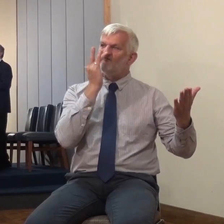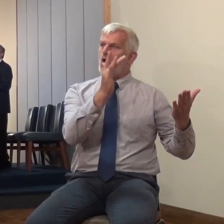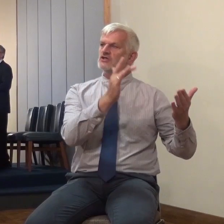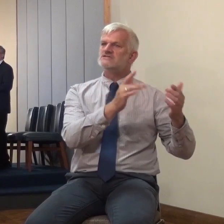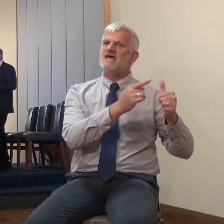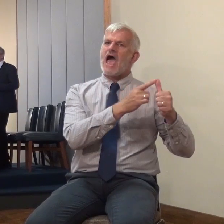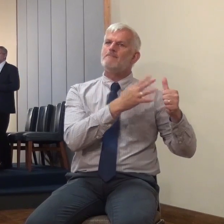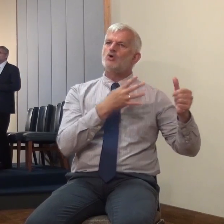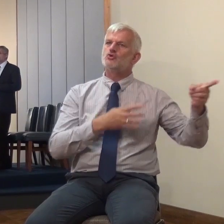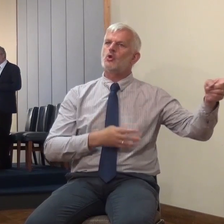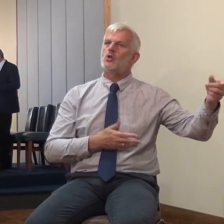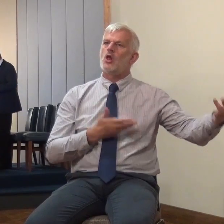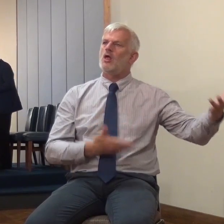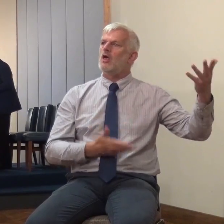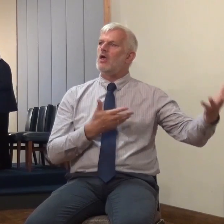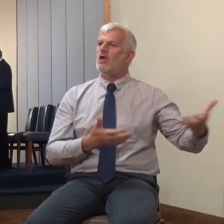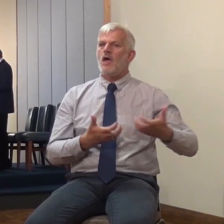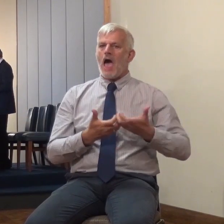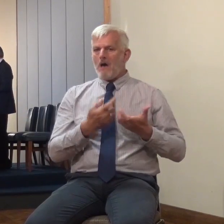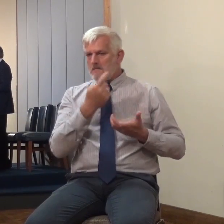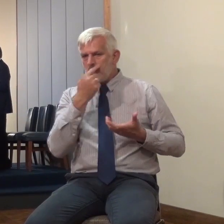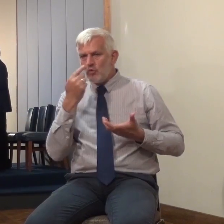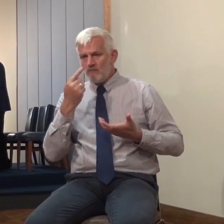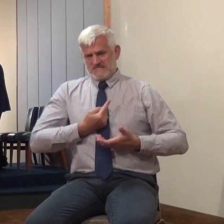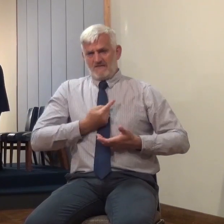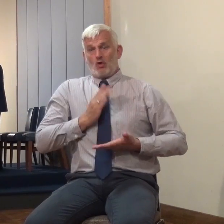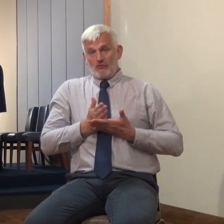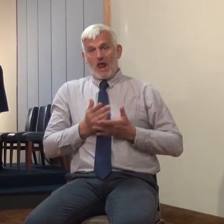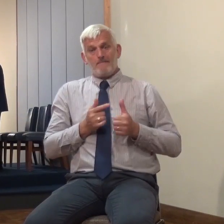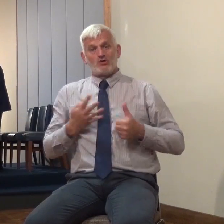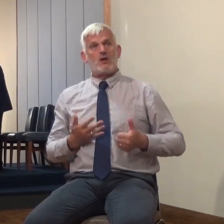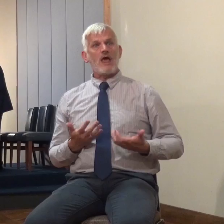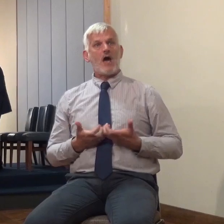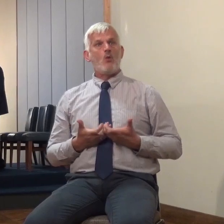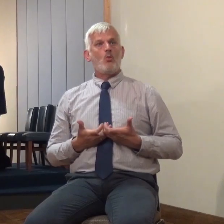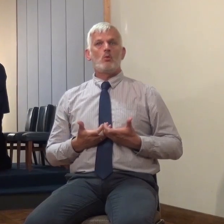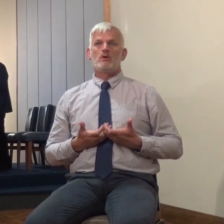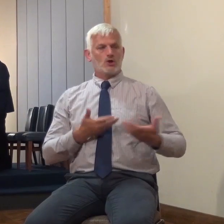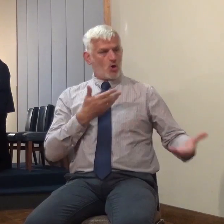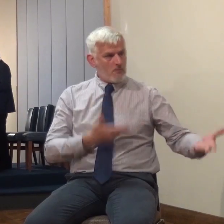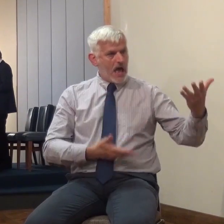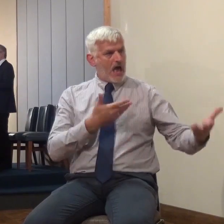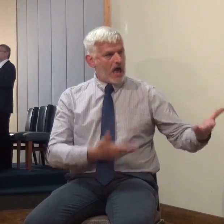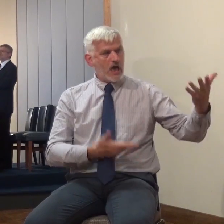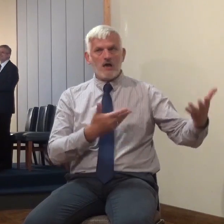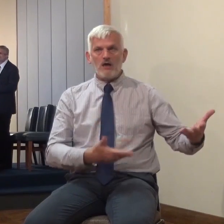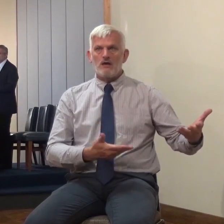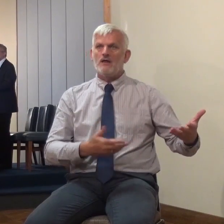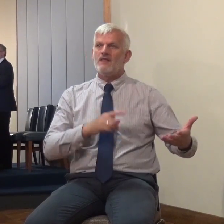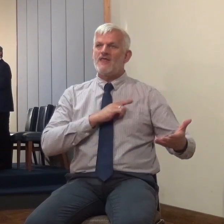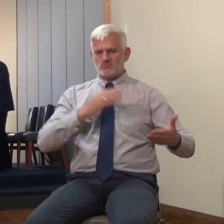are busy undermining Paul in Corinth and burnishing their own credentials as